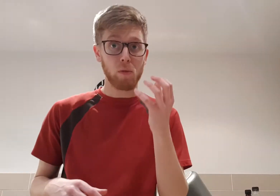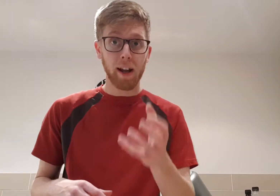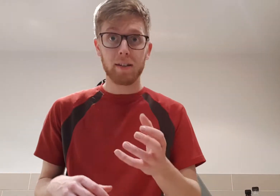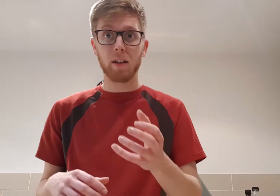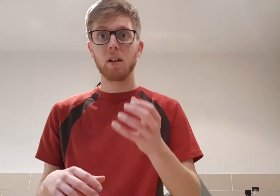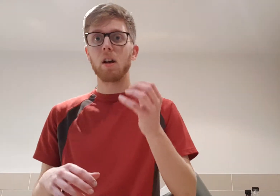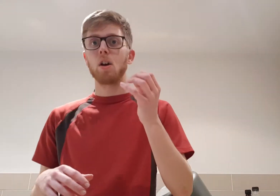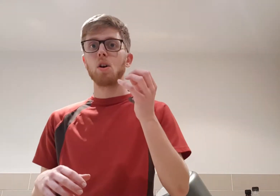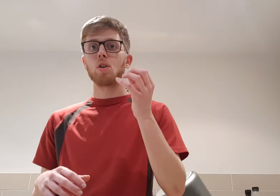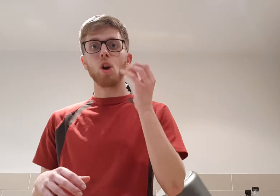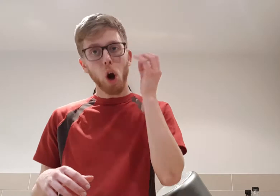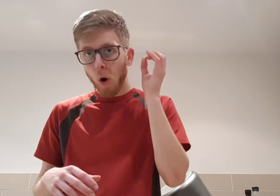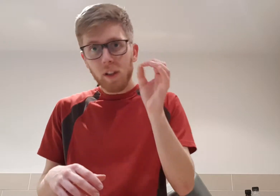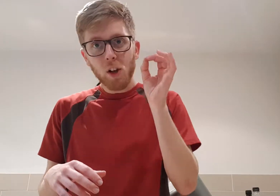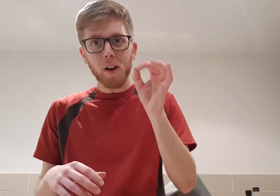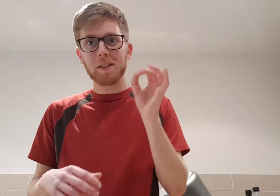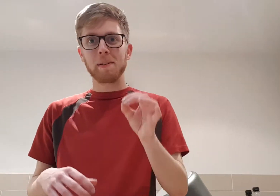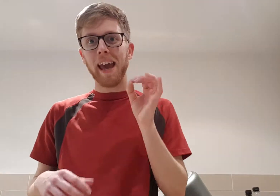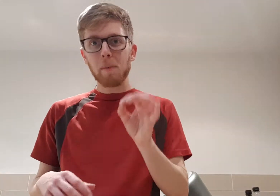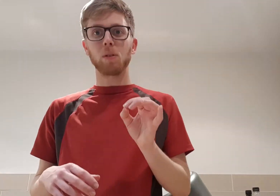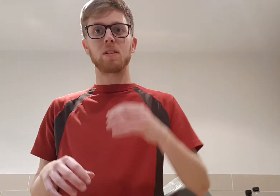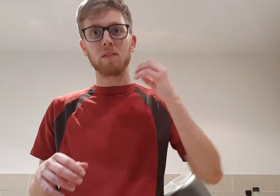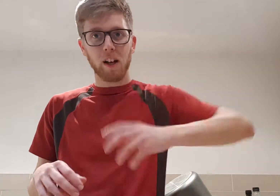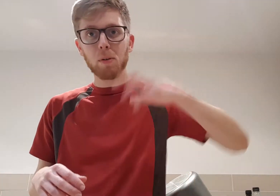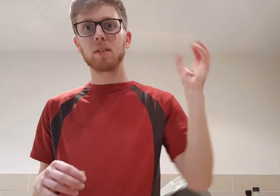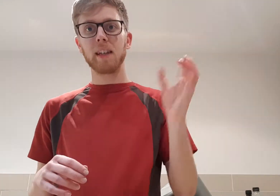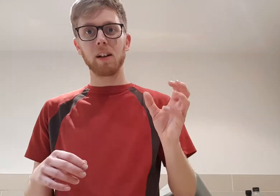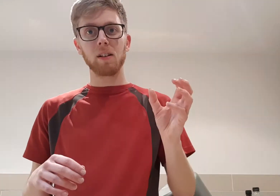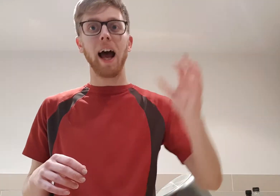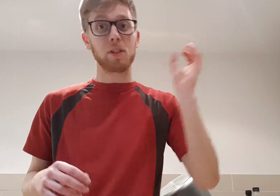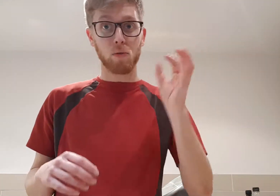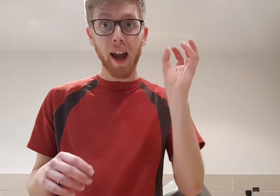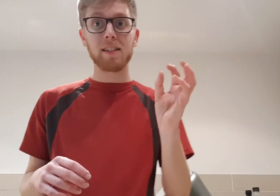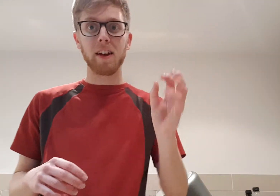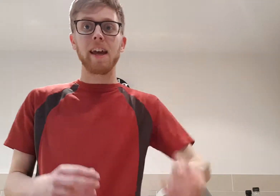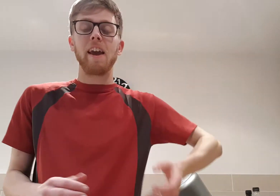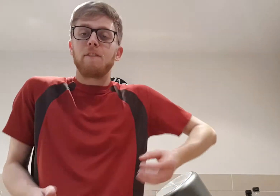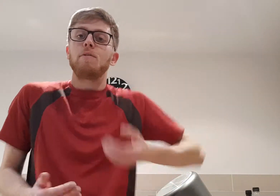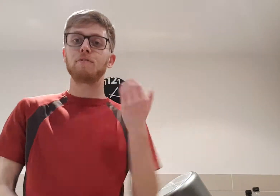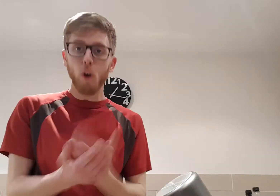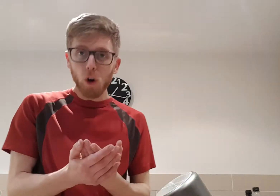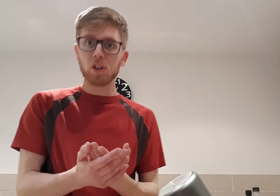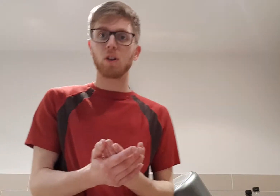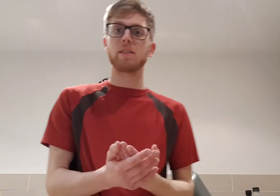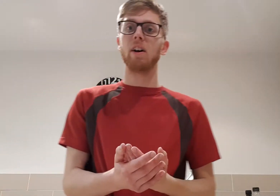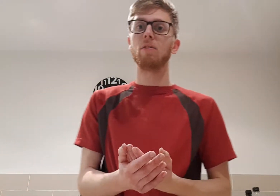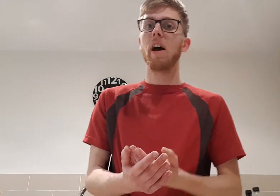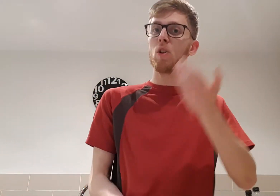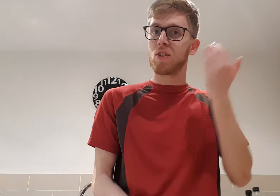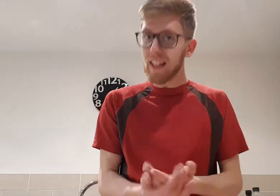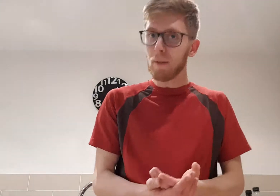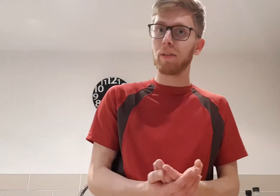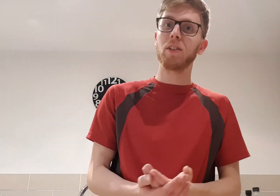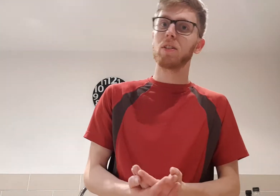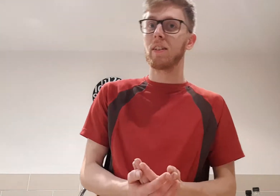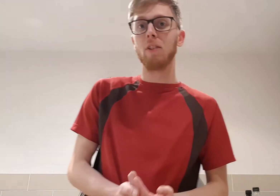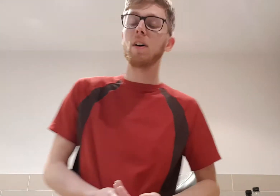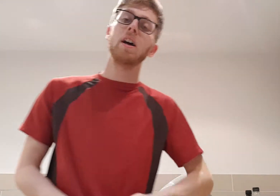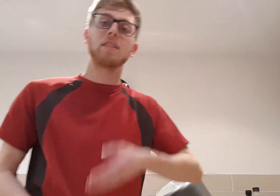writer. You're only going to be able to develop your skill as a writer if you force yourself, you discipline yourself to